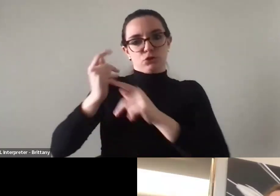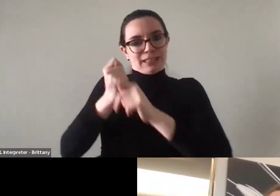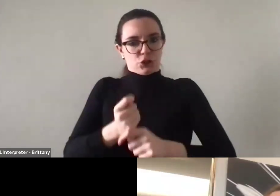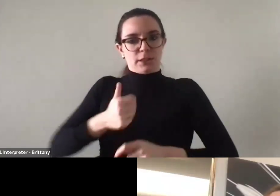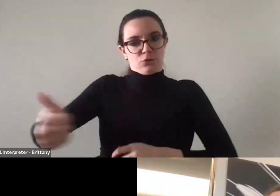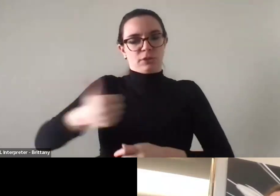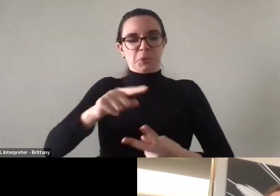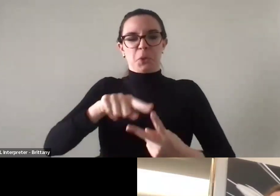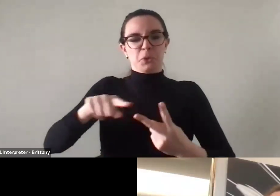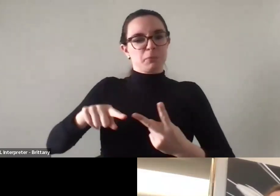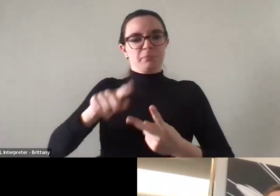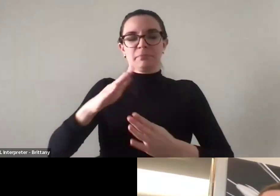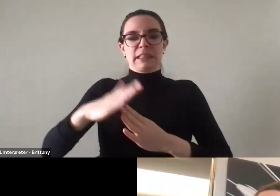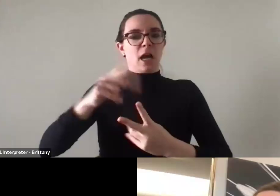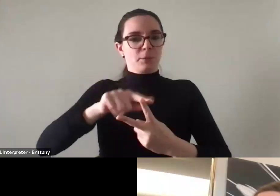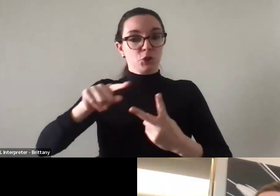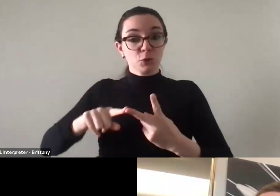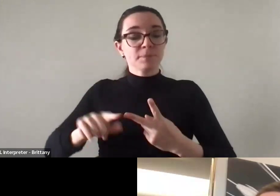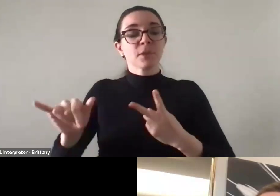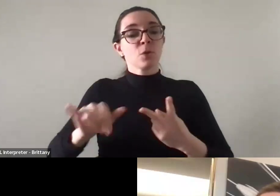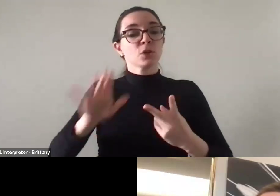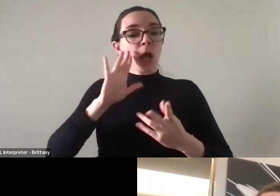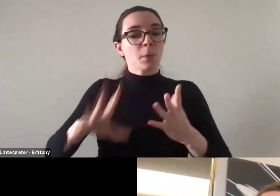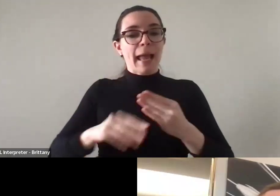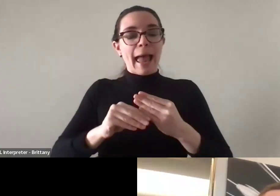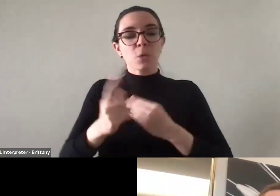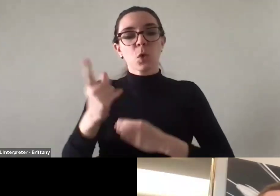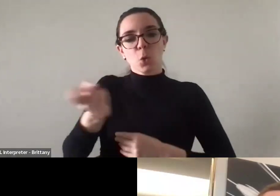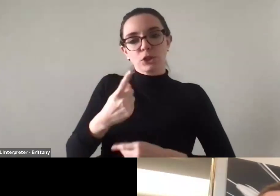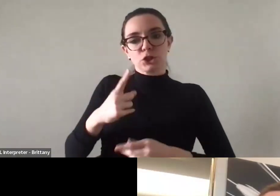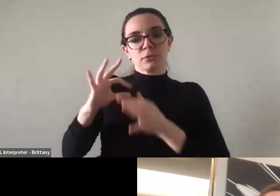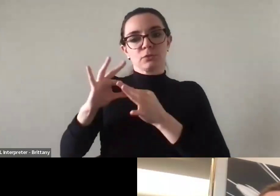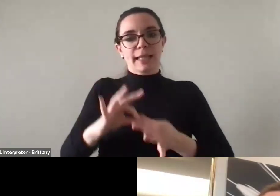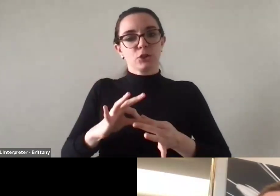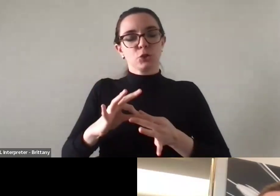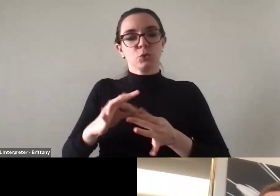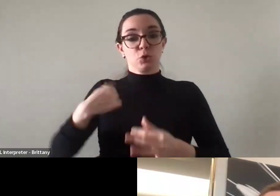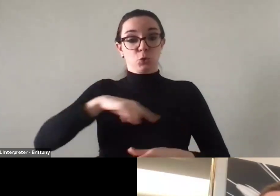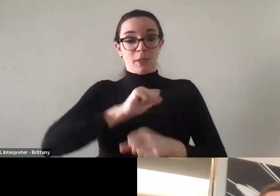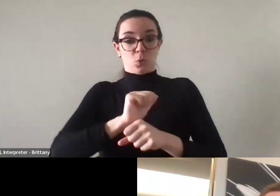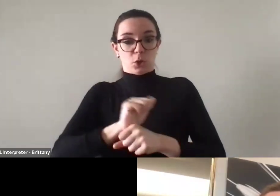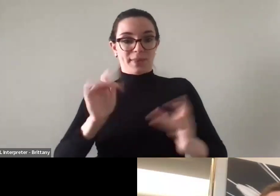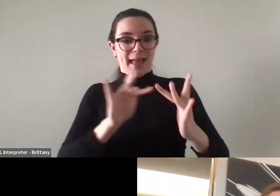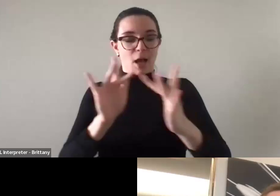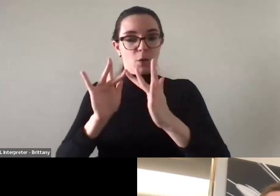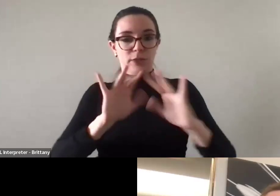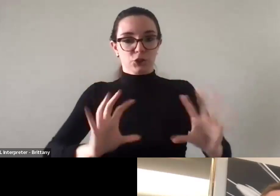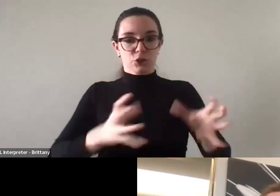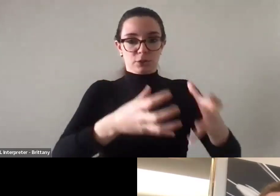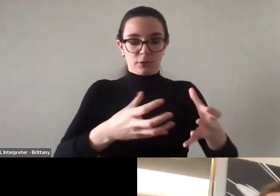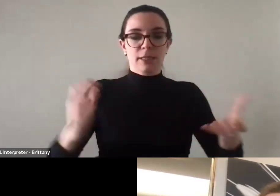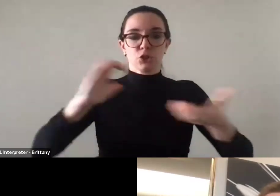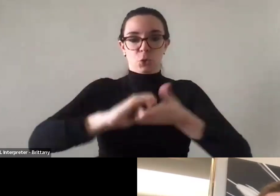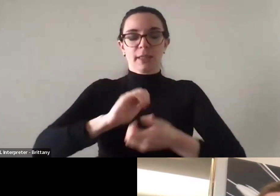two. I would also add, there was a question in here about, do we work with outreach to union and joint apprenticeship programs? We